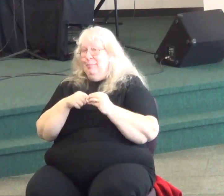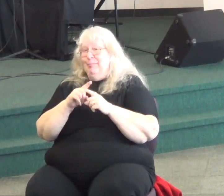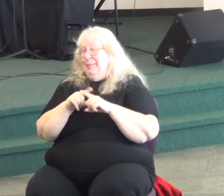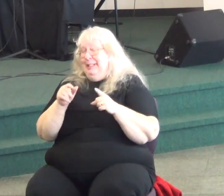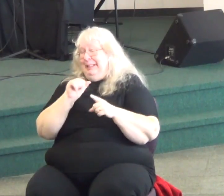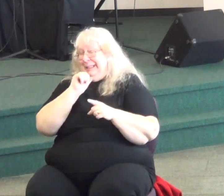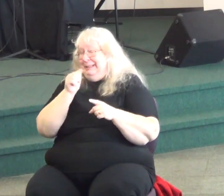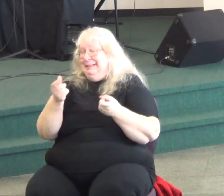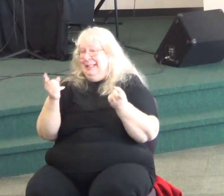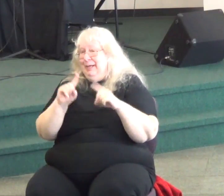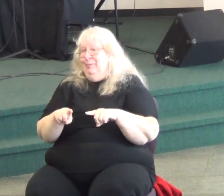It'll work.